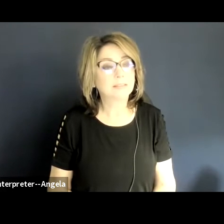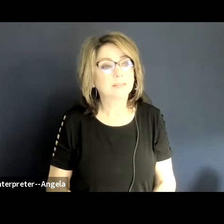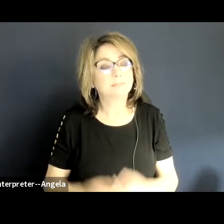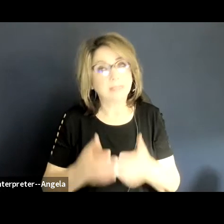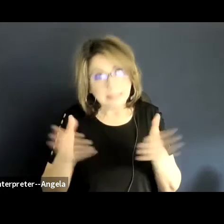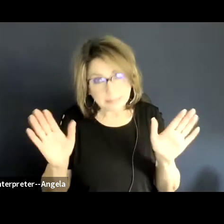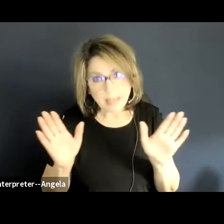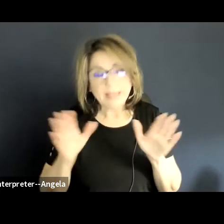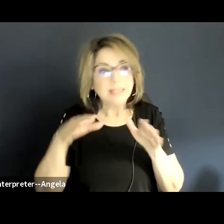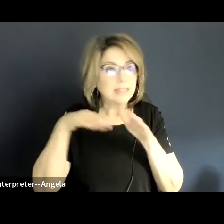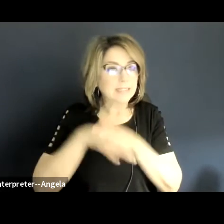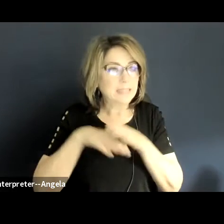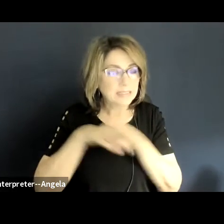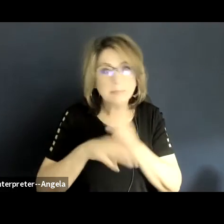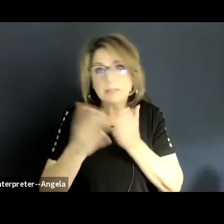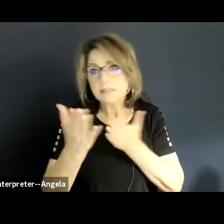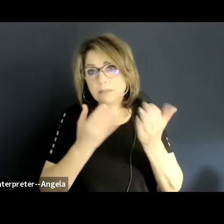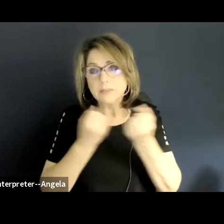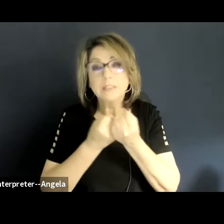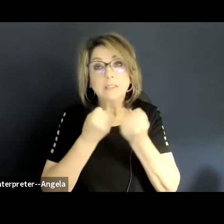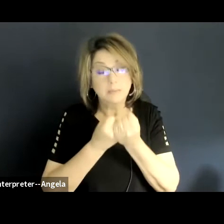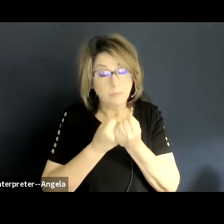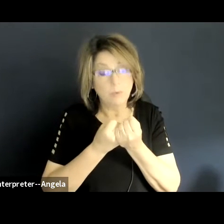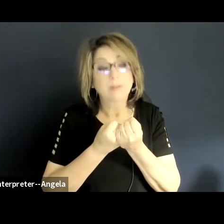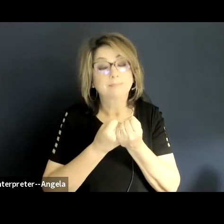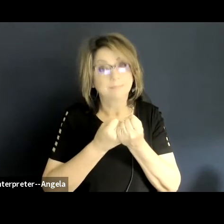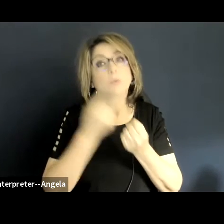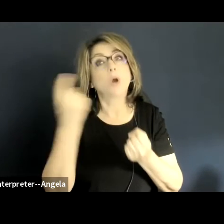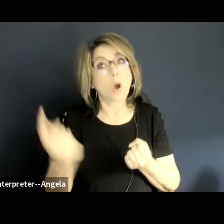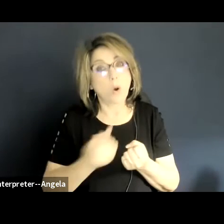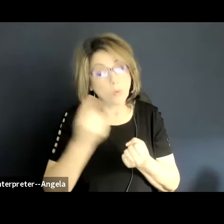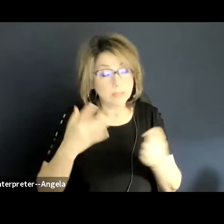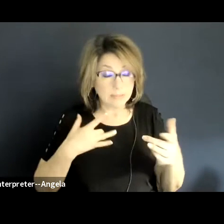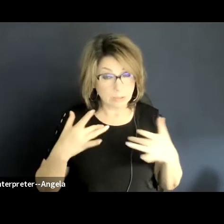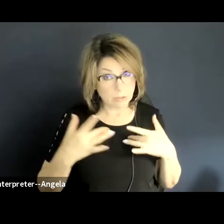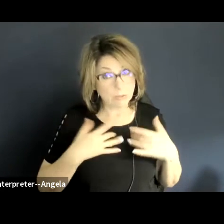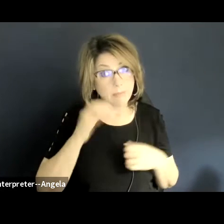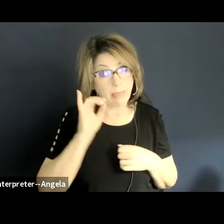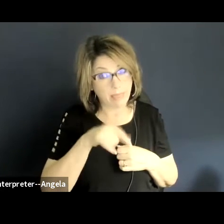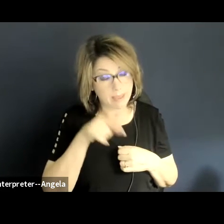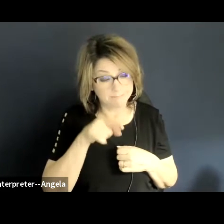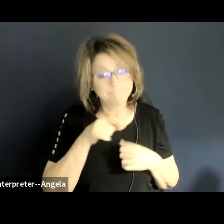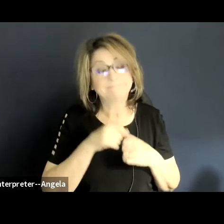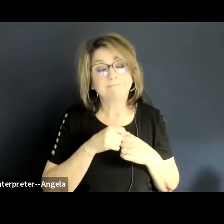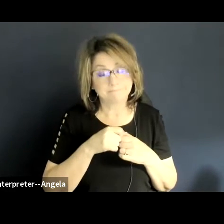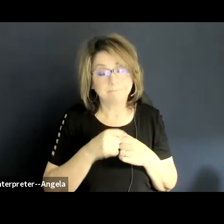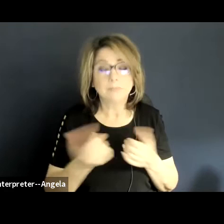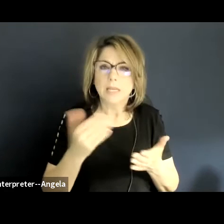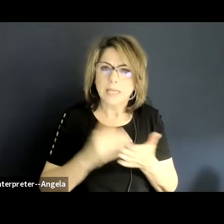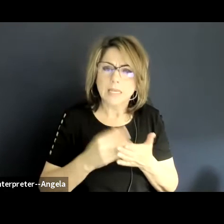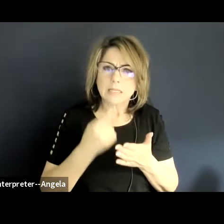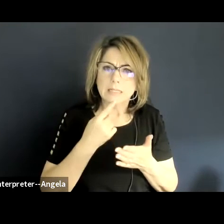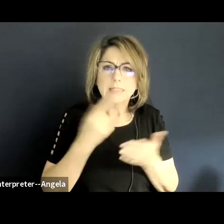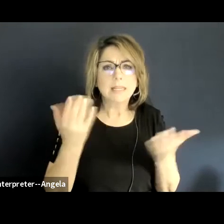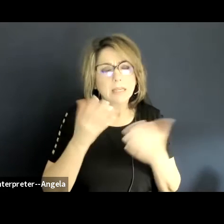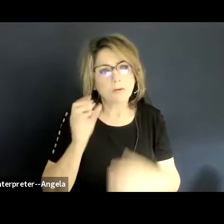of services and supports is always something that we're always concerned about. Again, as I mentioned, here in